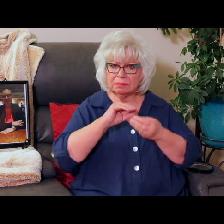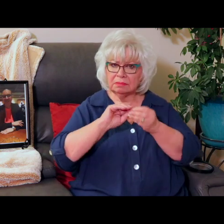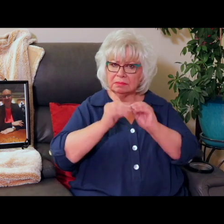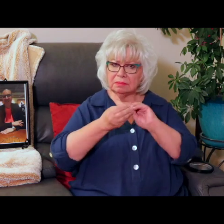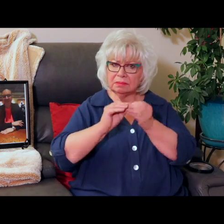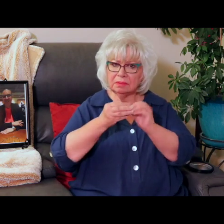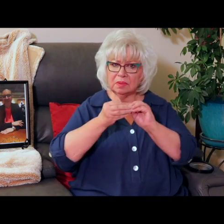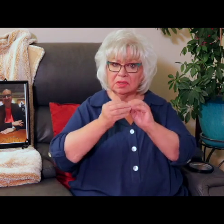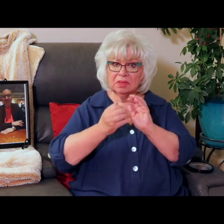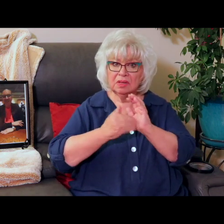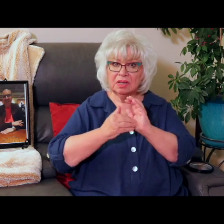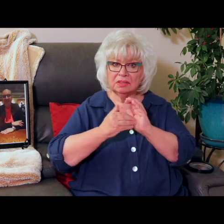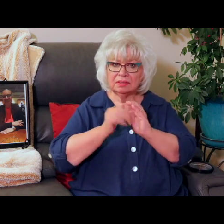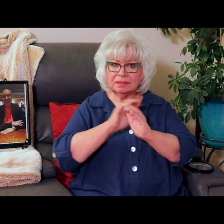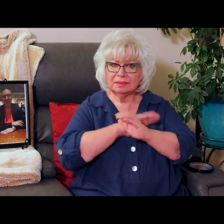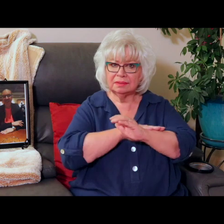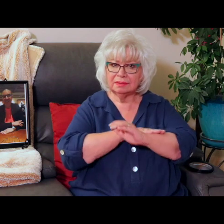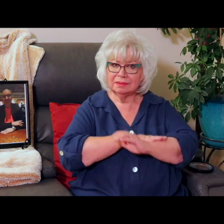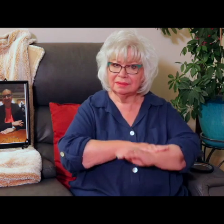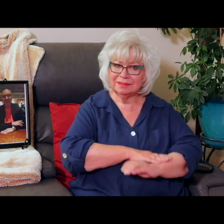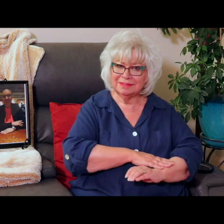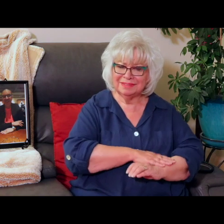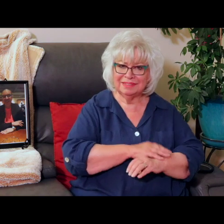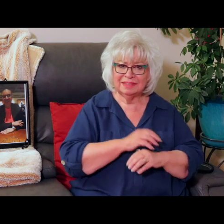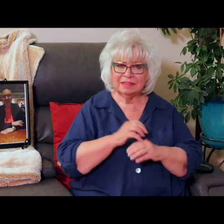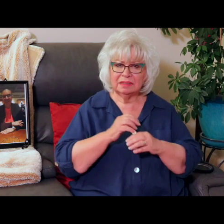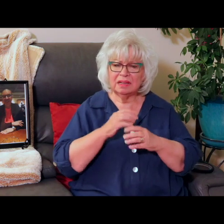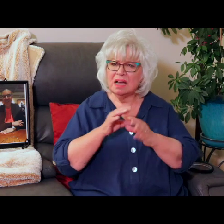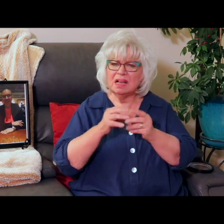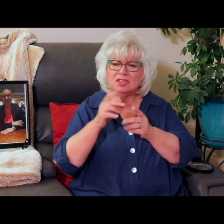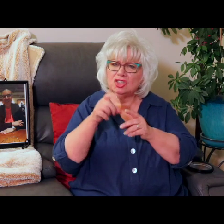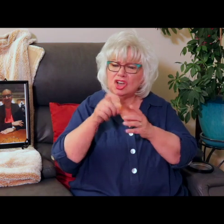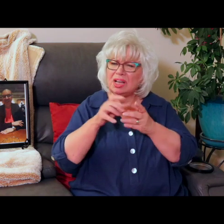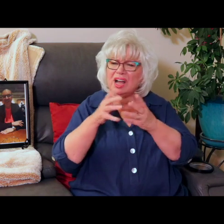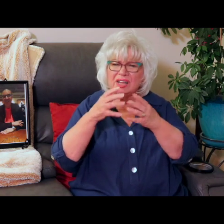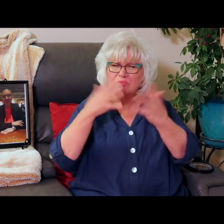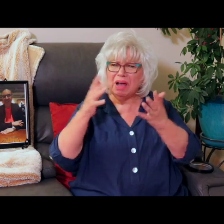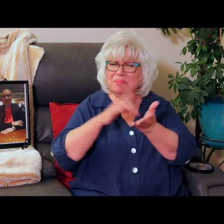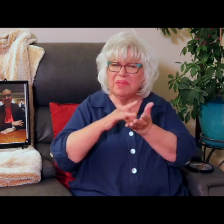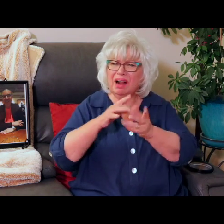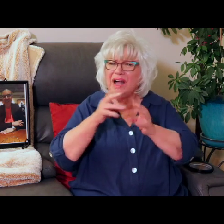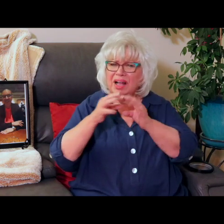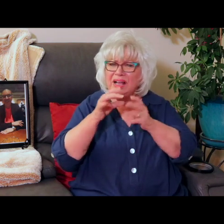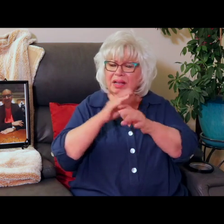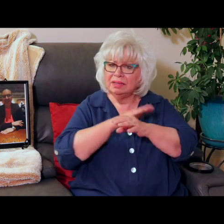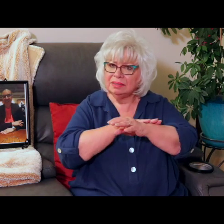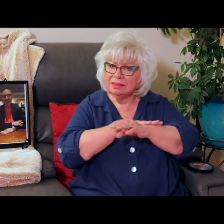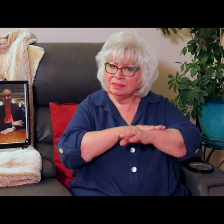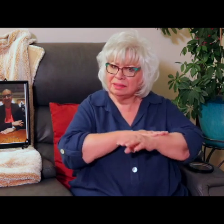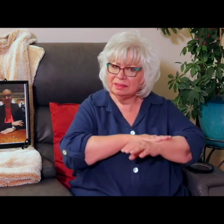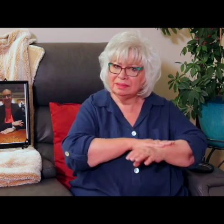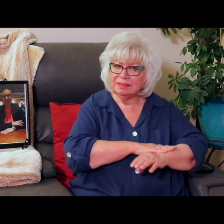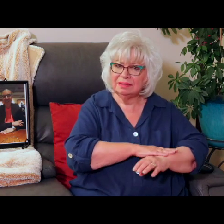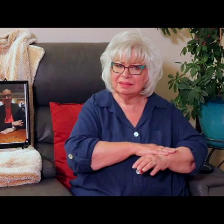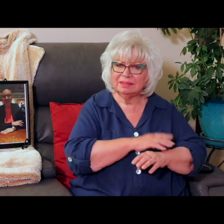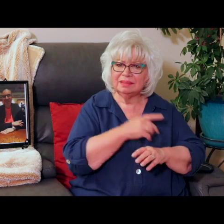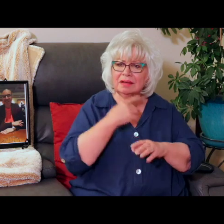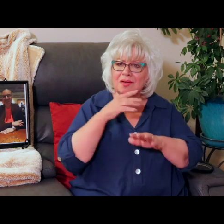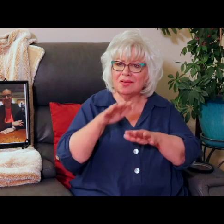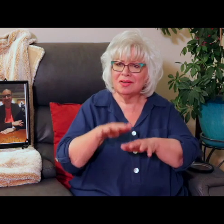about patience. You know, I would want to say something and he'd say, no, no, don't say that. You know, I'd want to talk about too much medication. He's like, no, no,